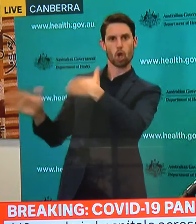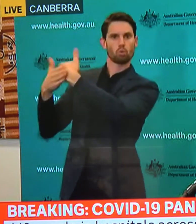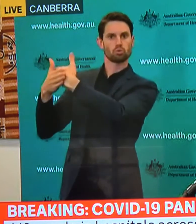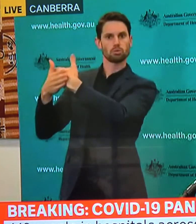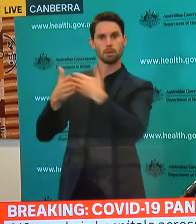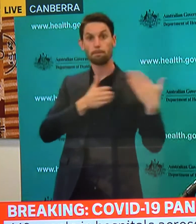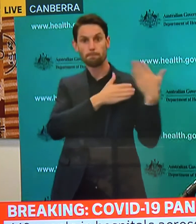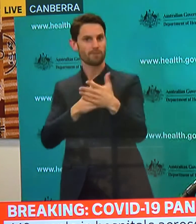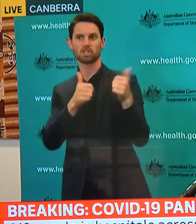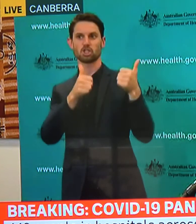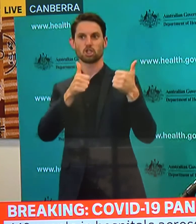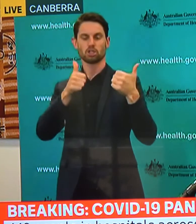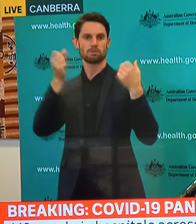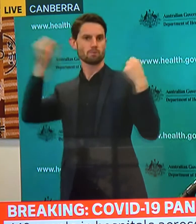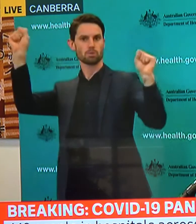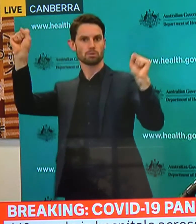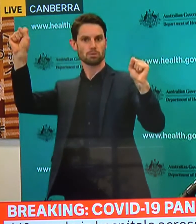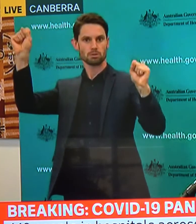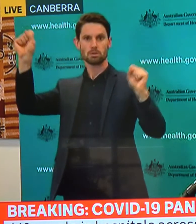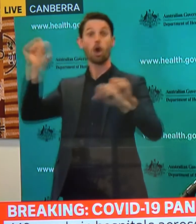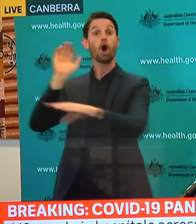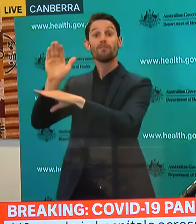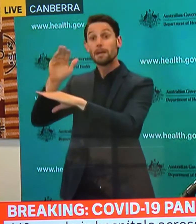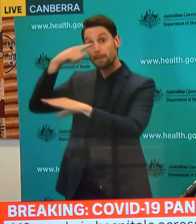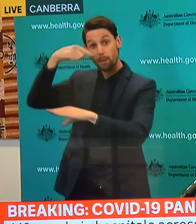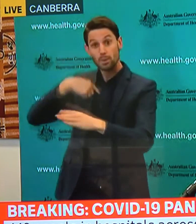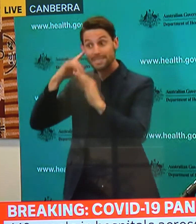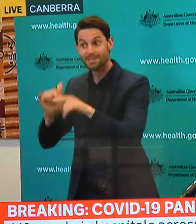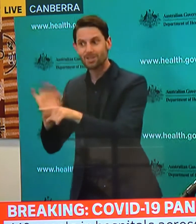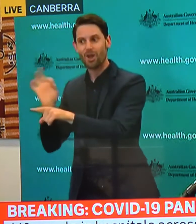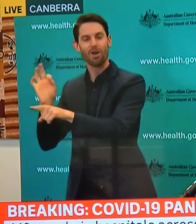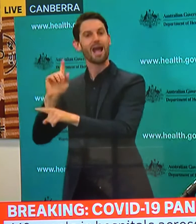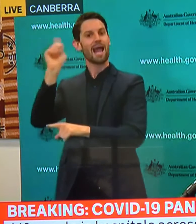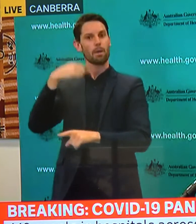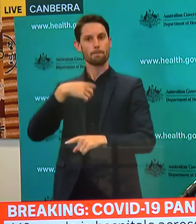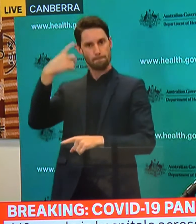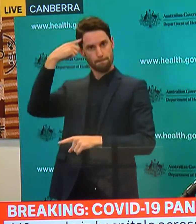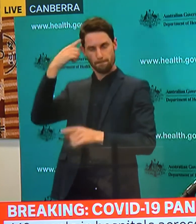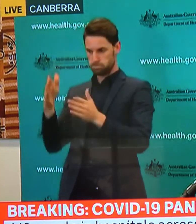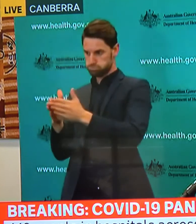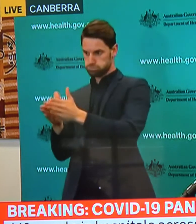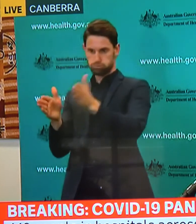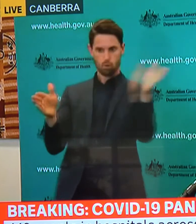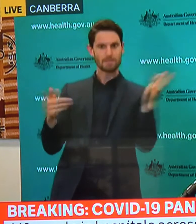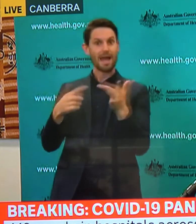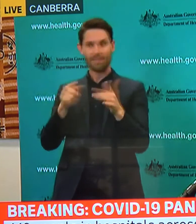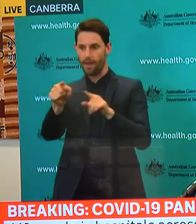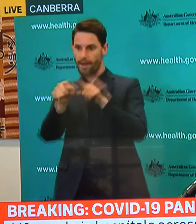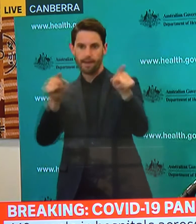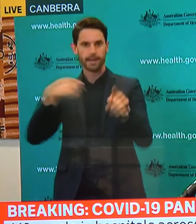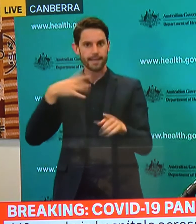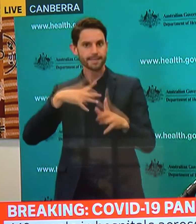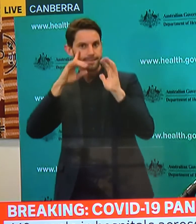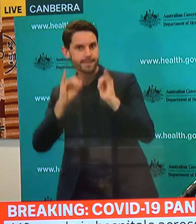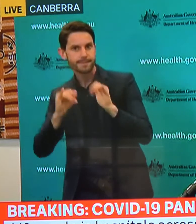to a great extent, those numbers are getting much less, and so it's very appropriate now to look at other ways we can